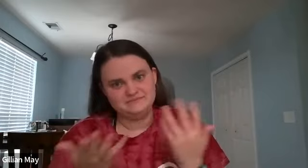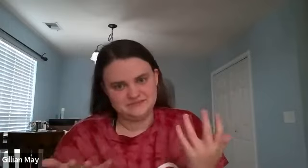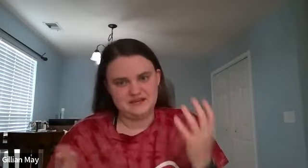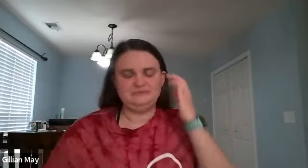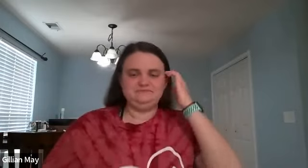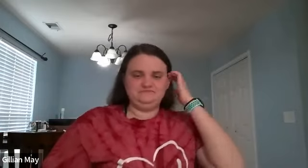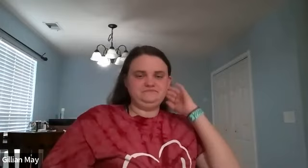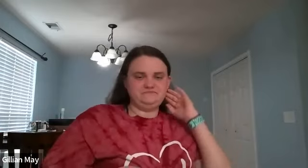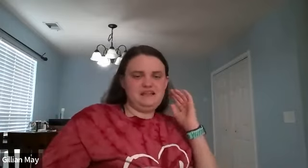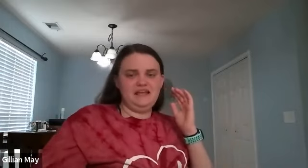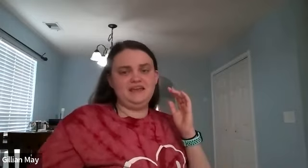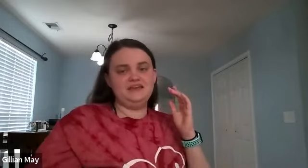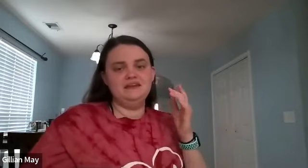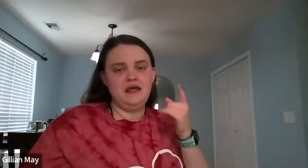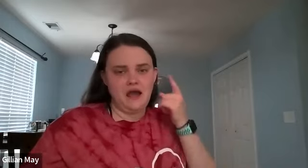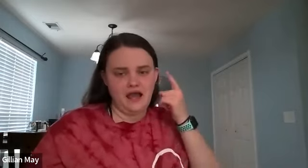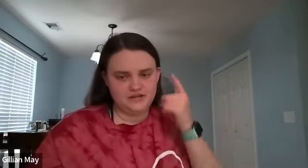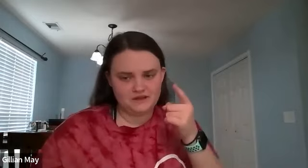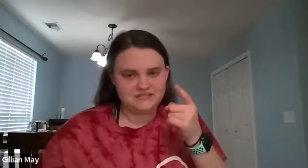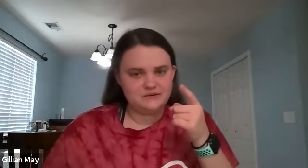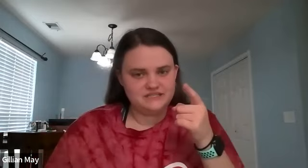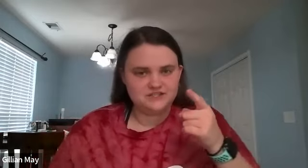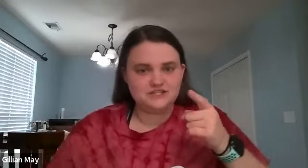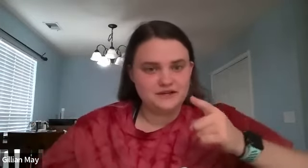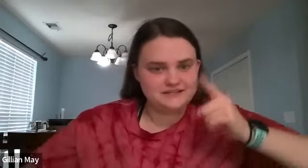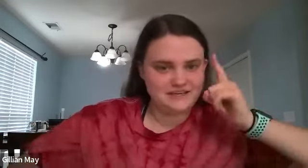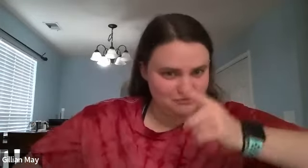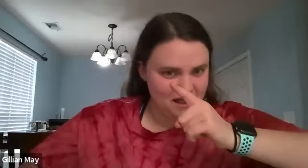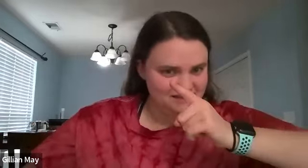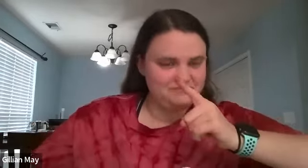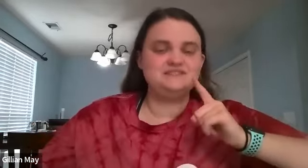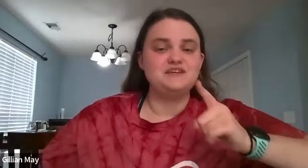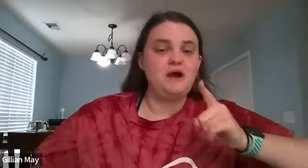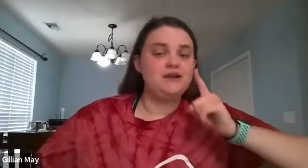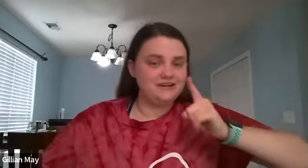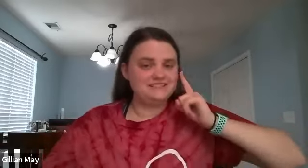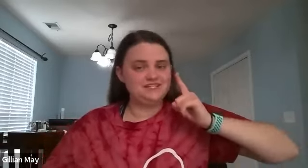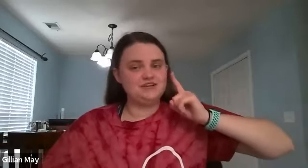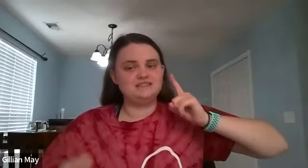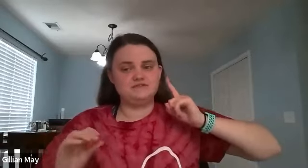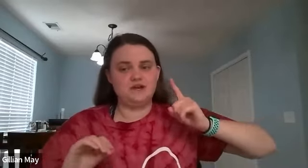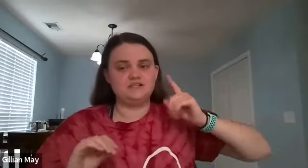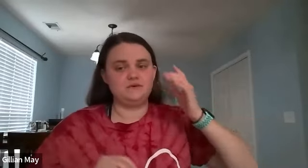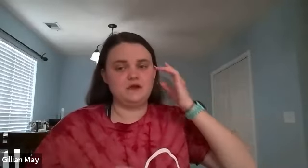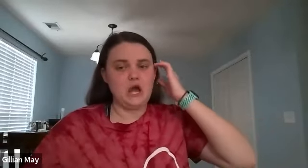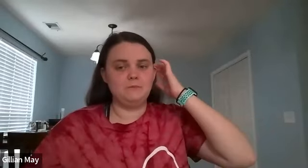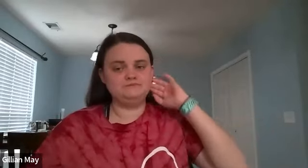So, and I know I said I would teach this phrase and you reminded me. So I'm going to teach you guys the phrase for,